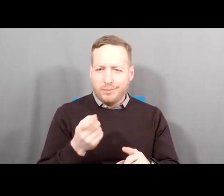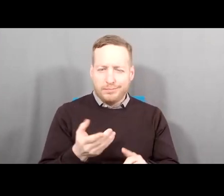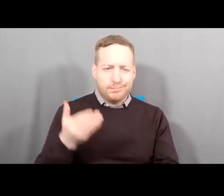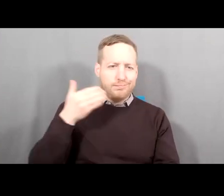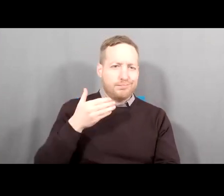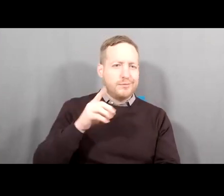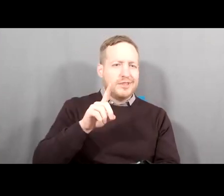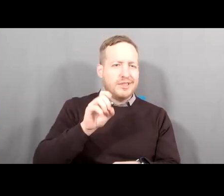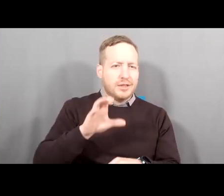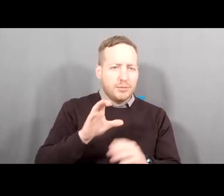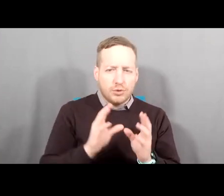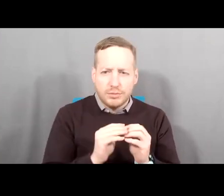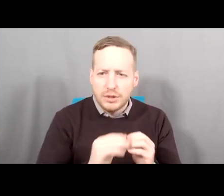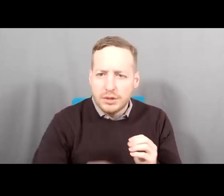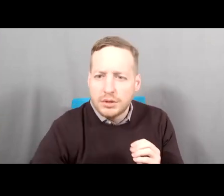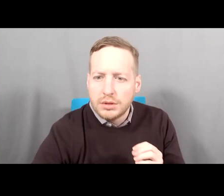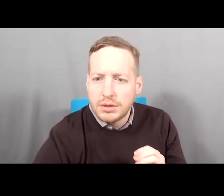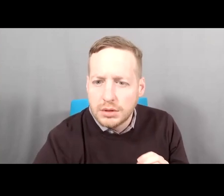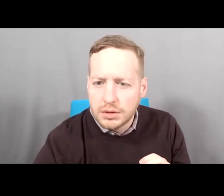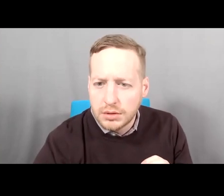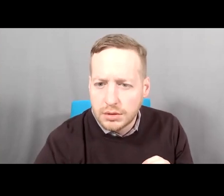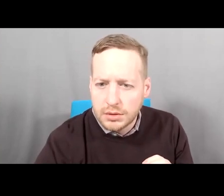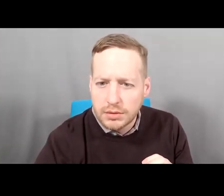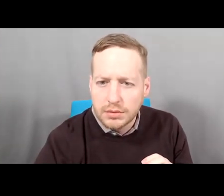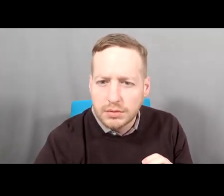The meeting minutes is the first item, which is from the